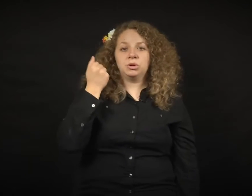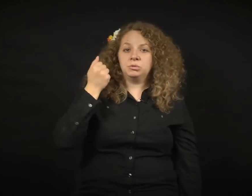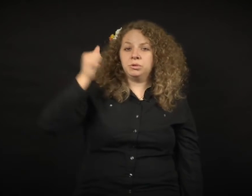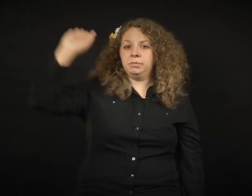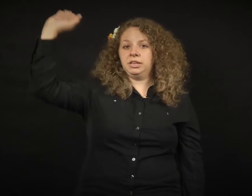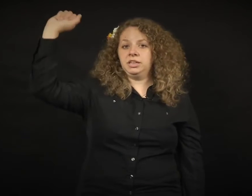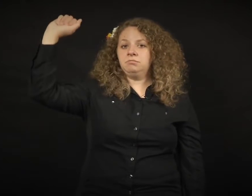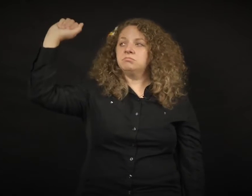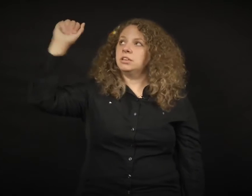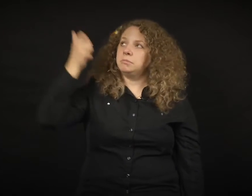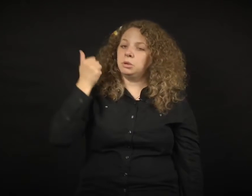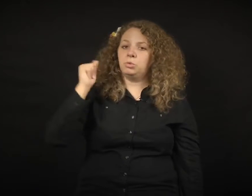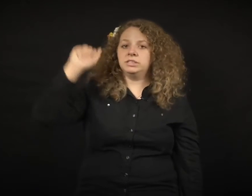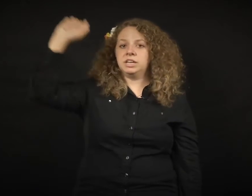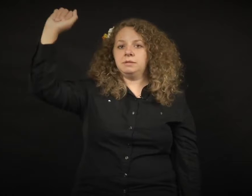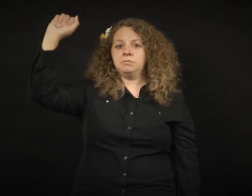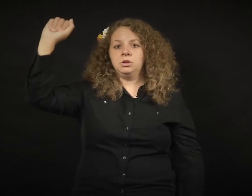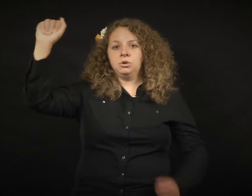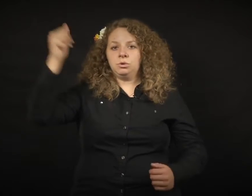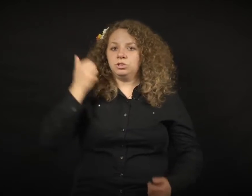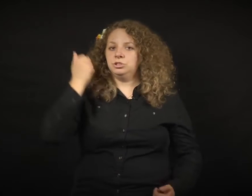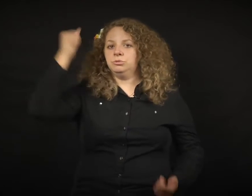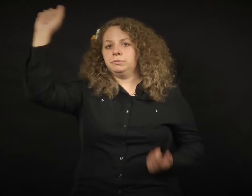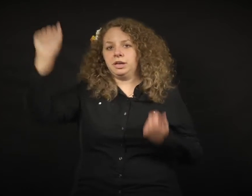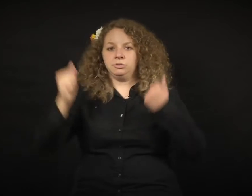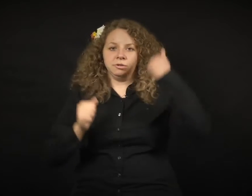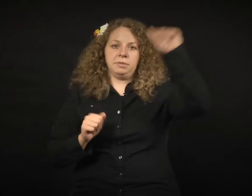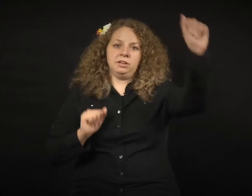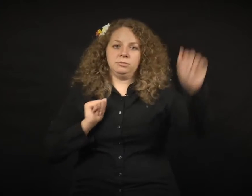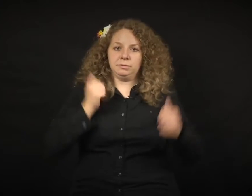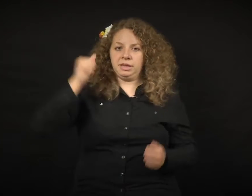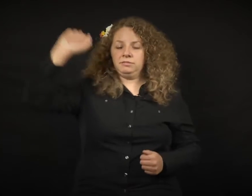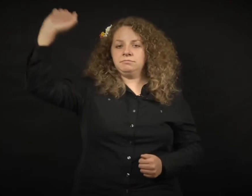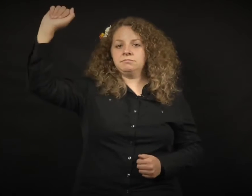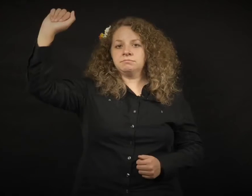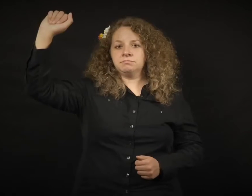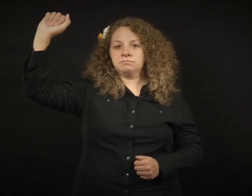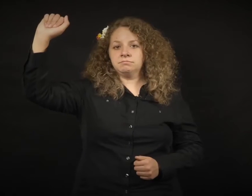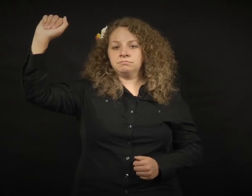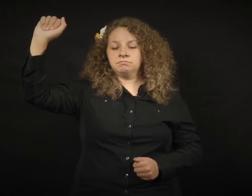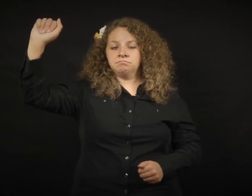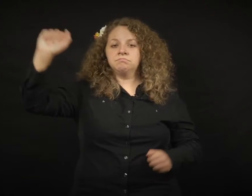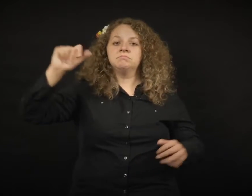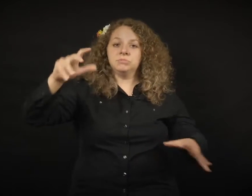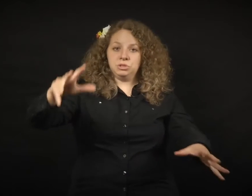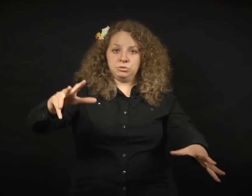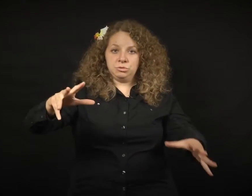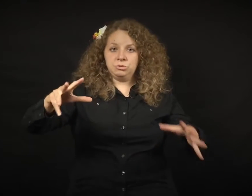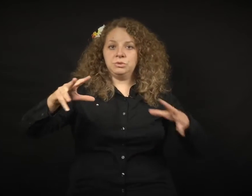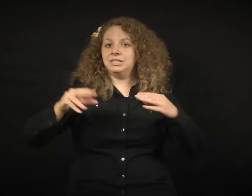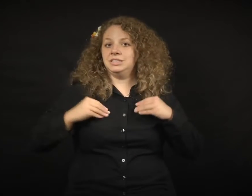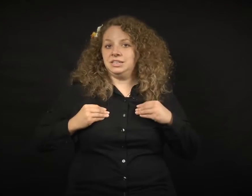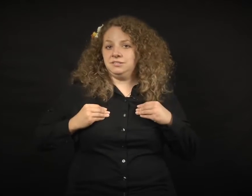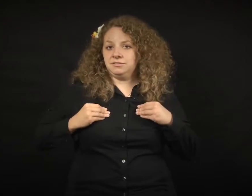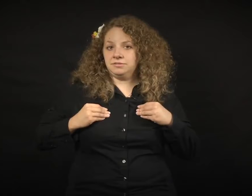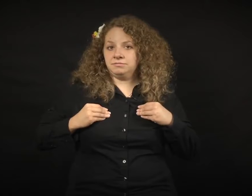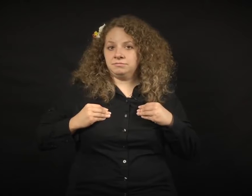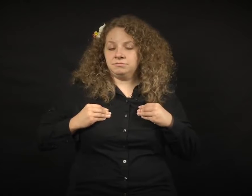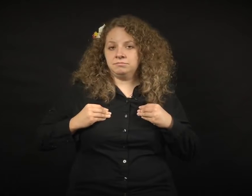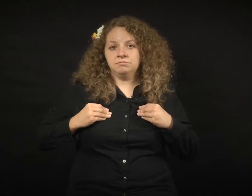Or rebellion, can be one time, or to rebel, rebel, rebel. To receive,